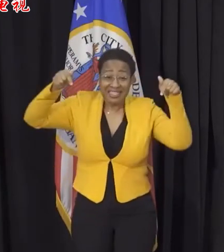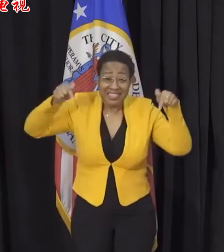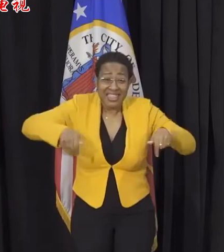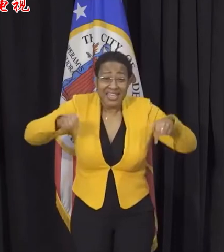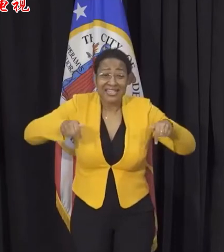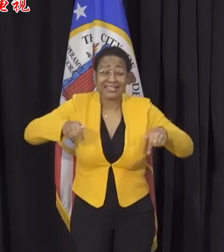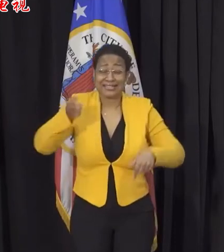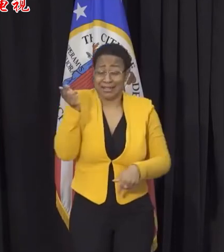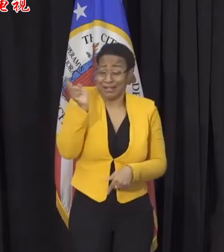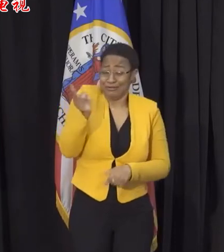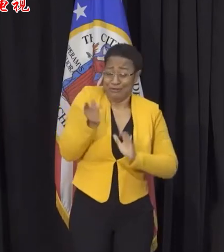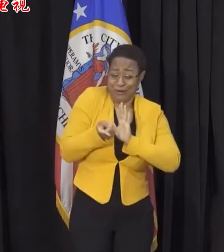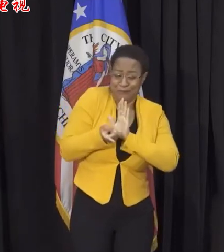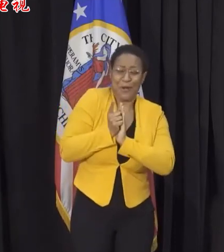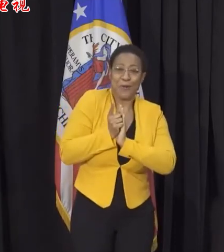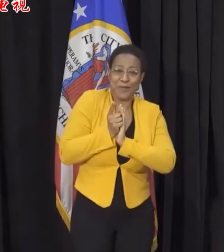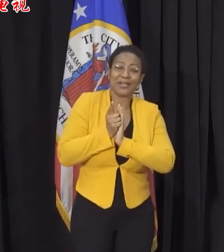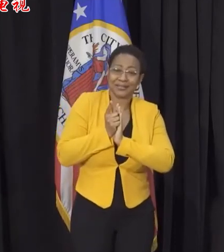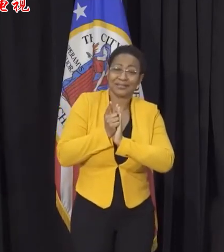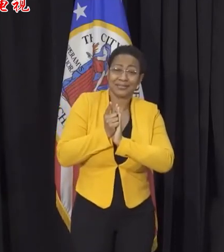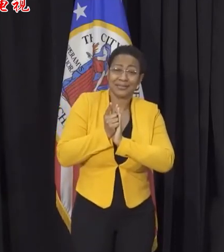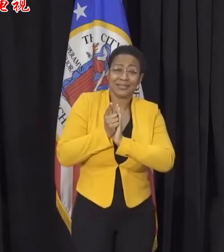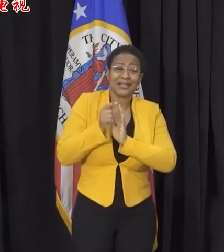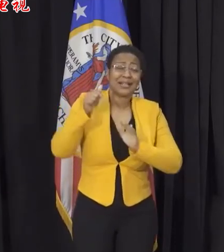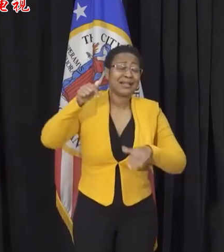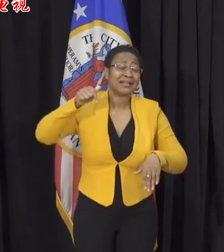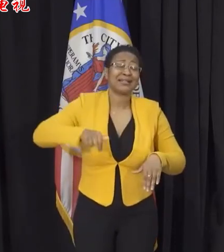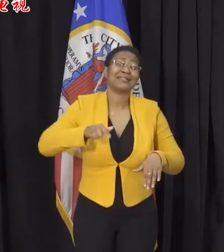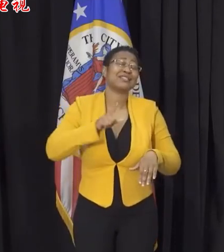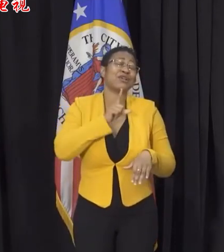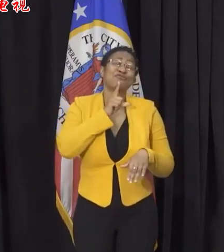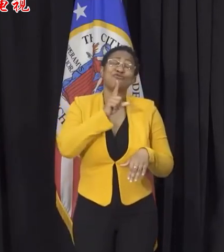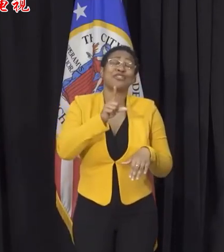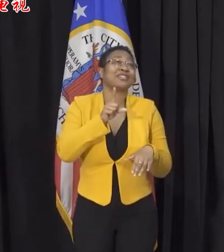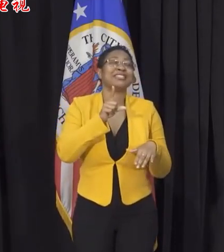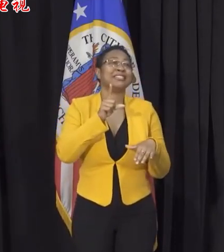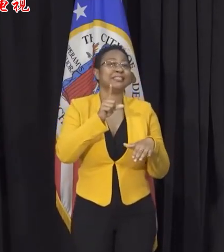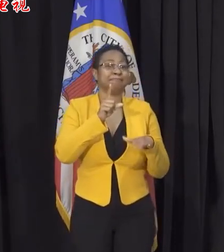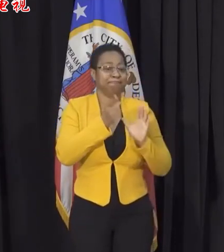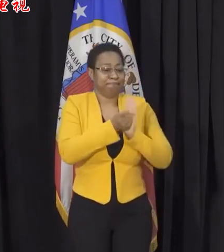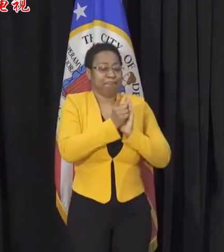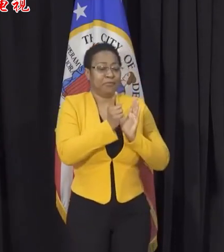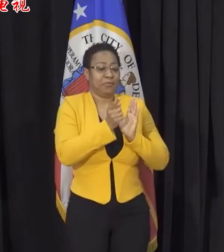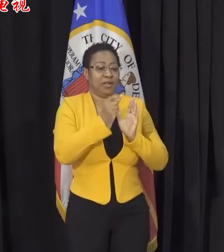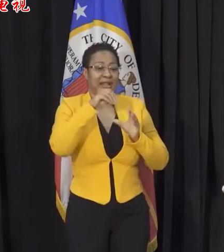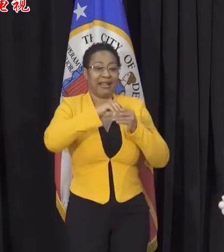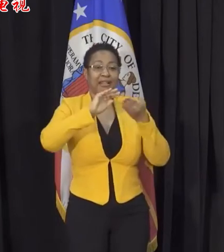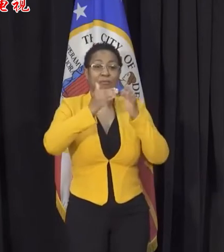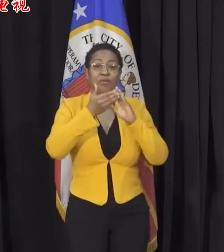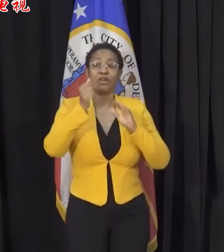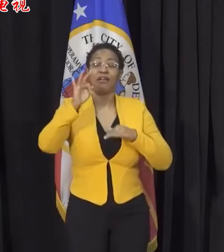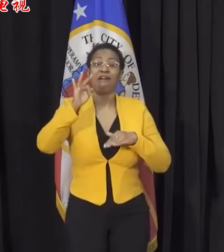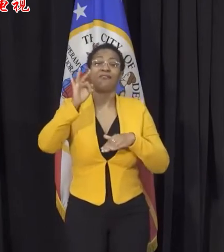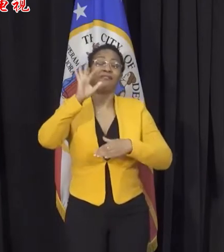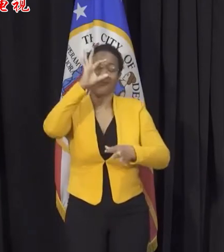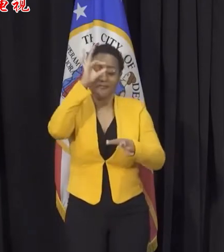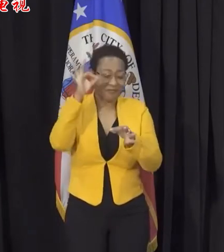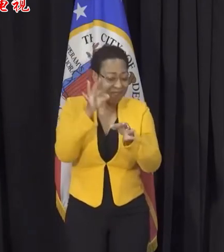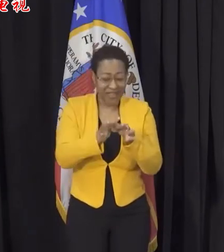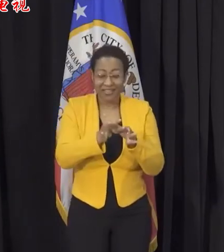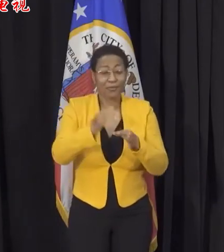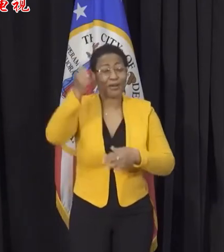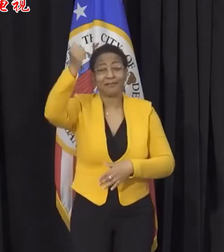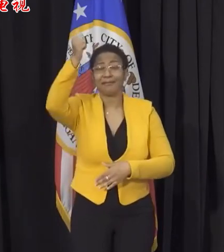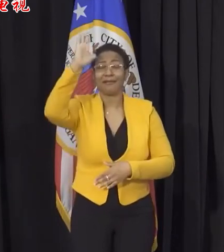the historic moment. It is a Kairos moment, as we say in the community of faith, when God